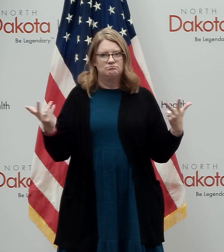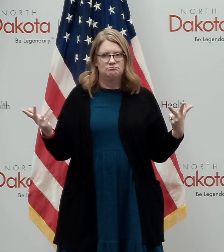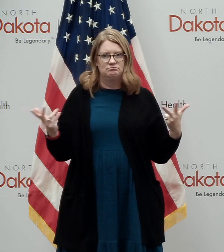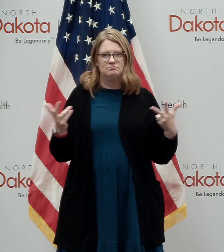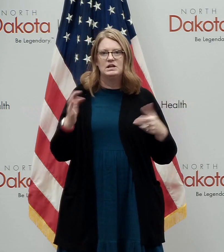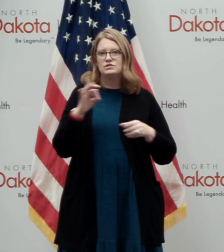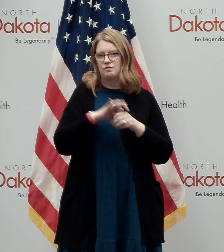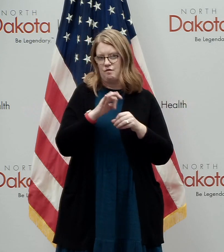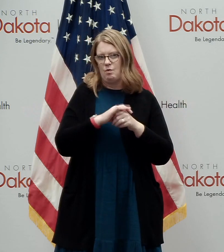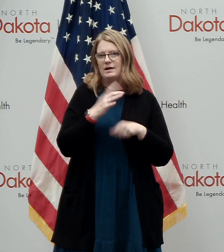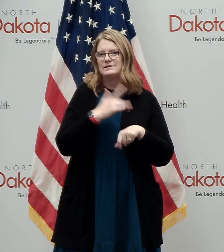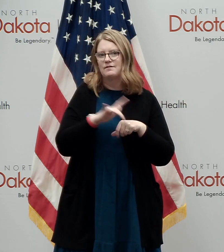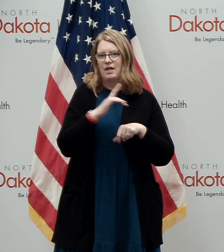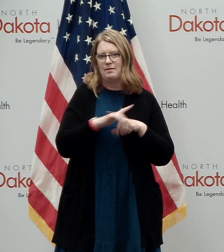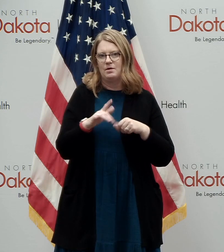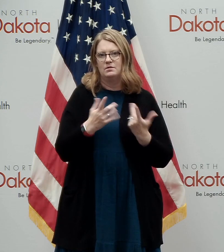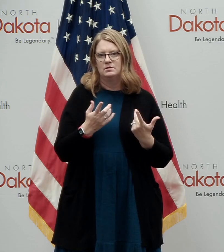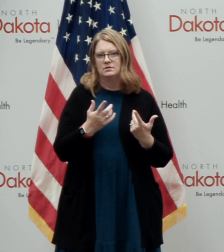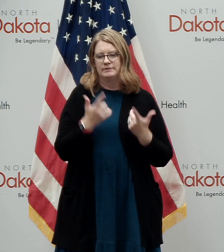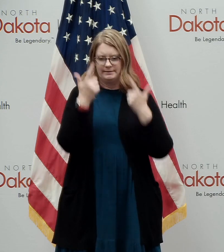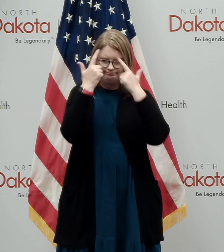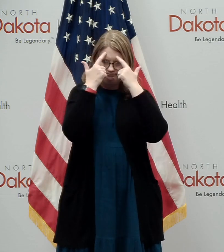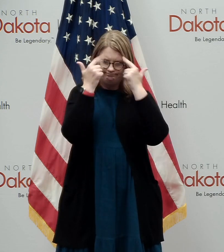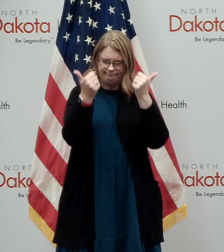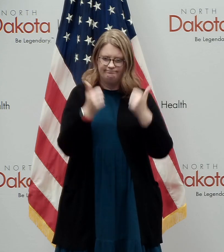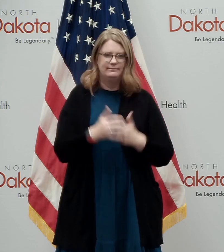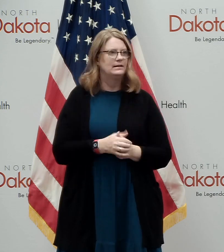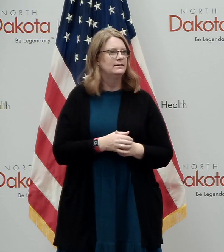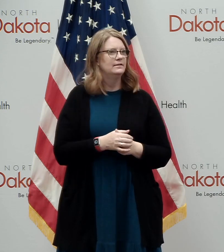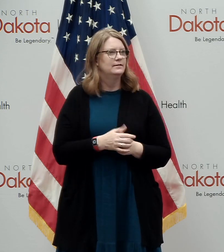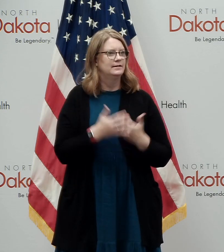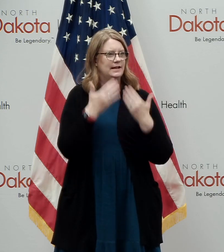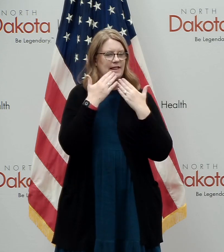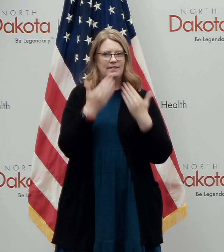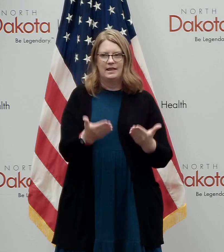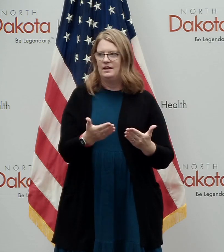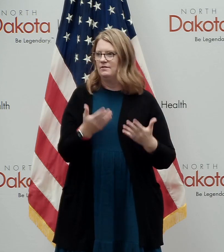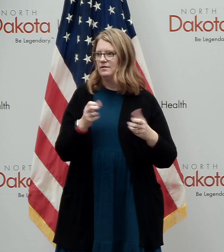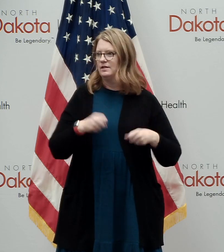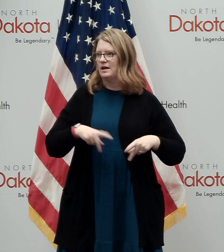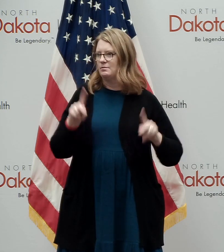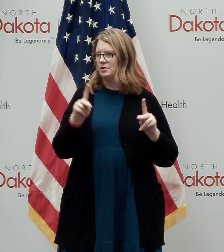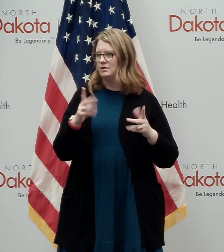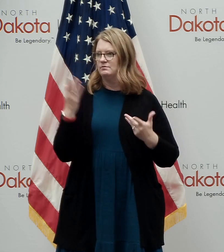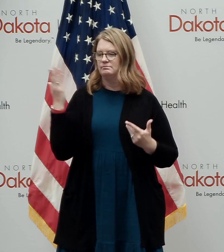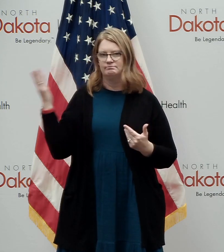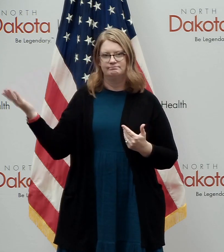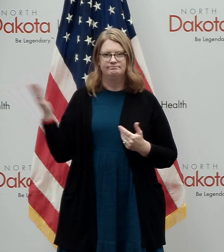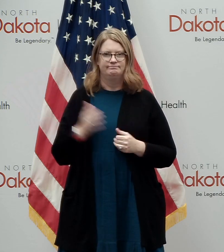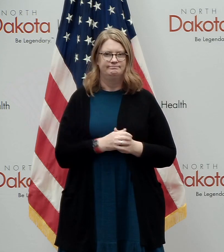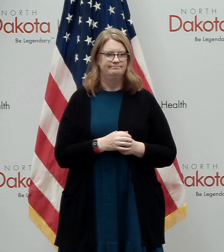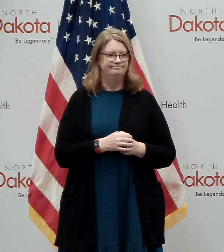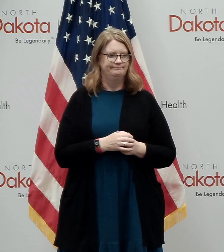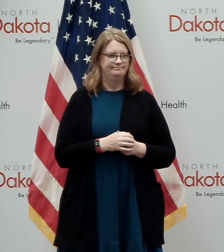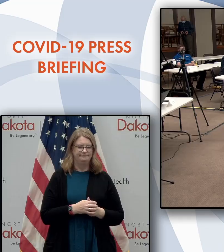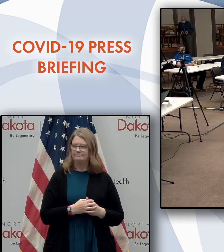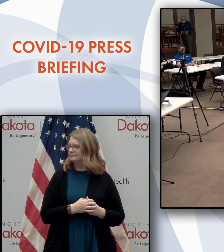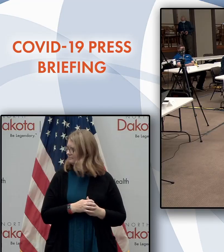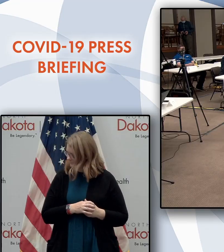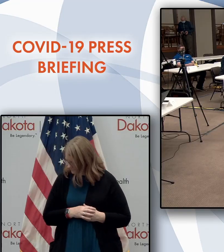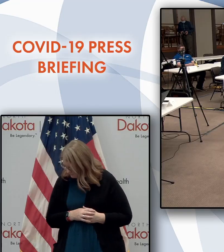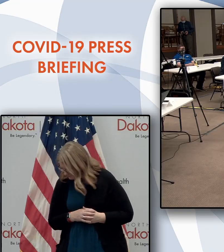we want you to pick out which kind you are. So with that, Governor, thank you for the opportunity of sharing this information.